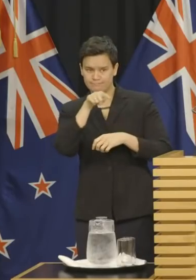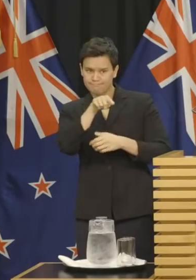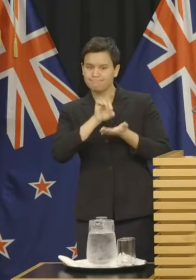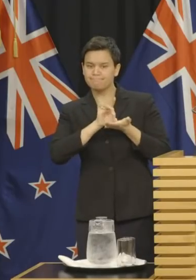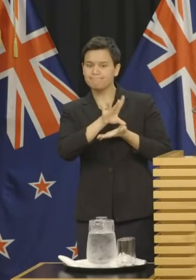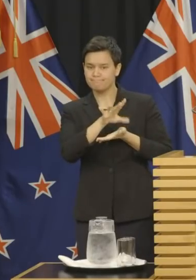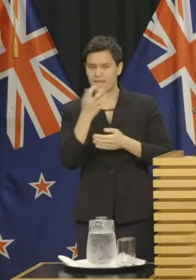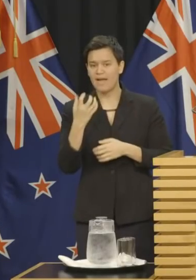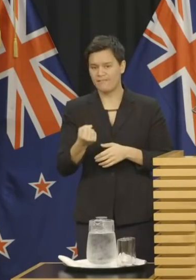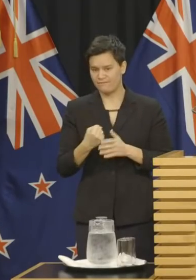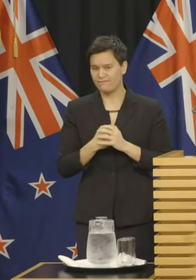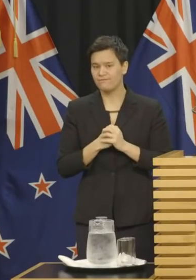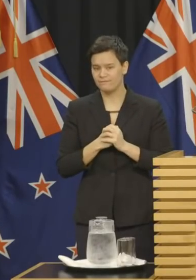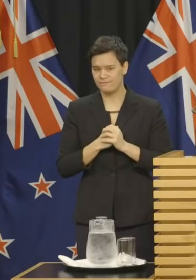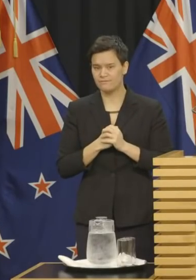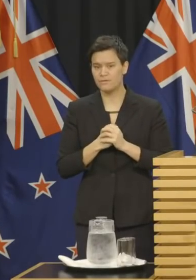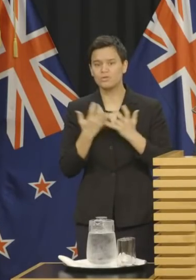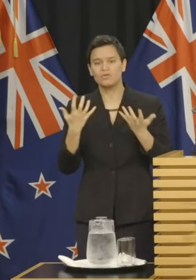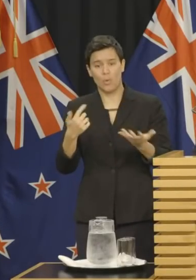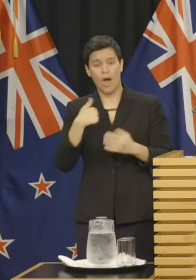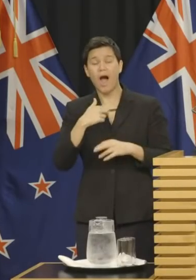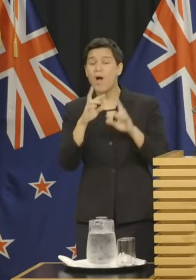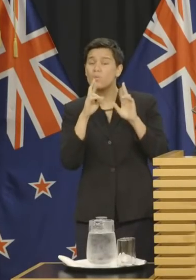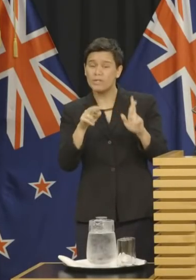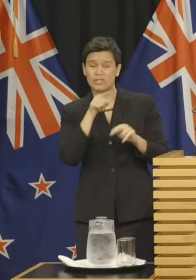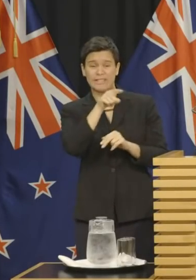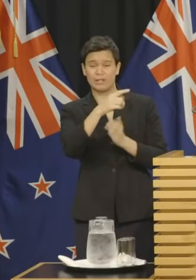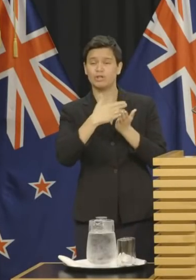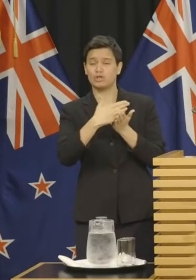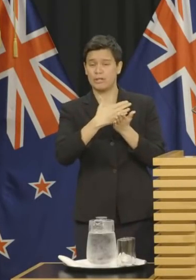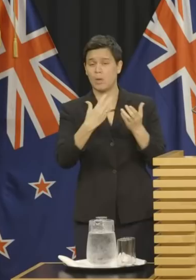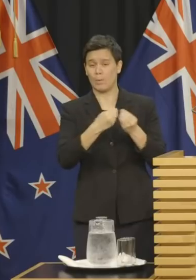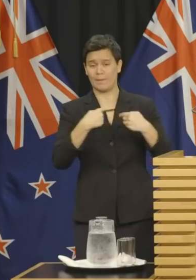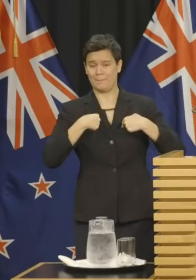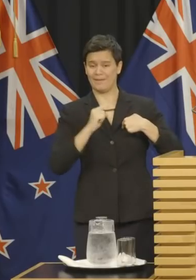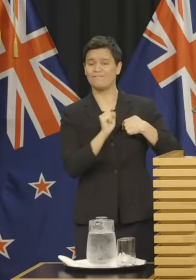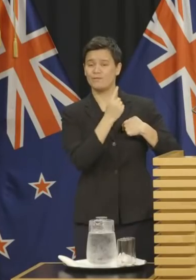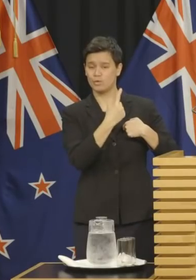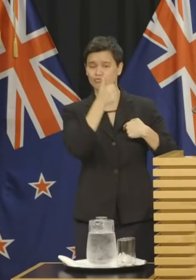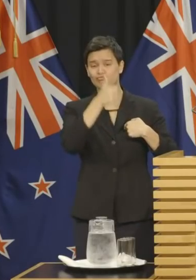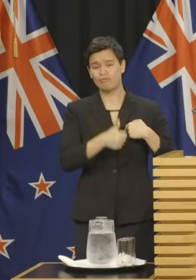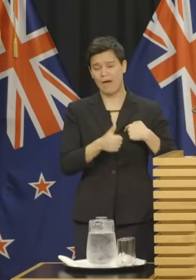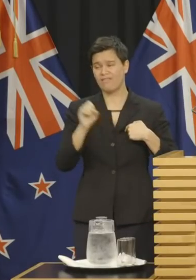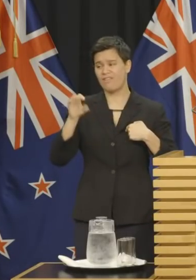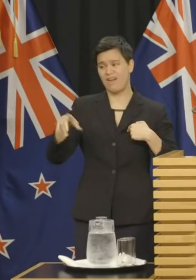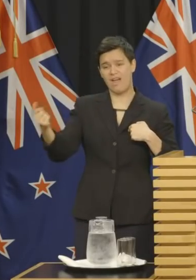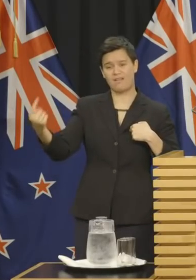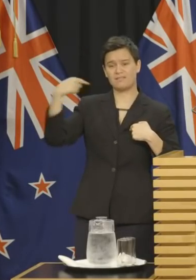and therefore is something that I would have wished the Minister to have shared with me. And what about the woman